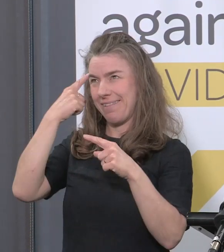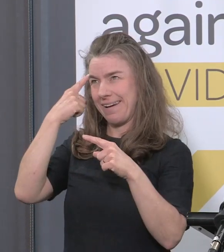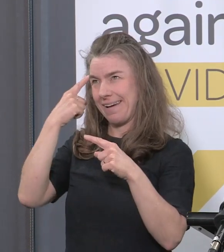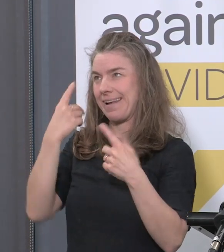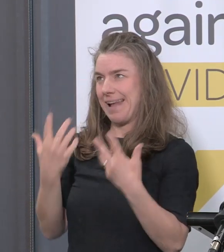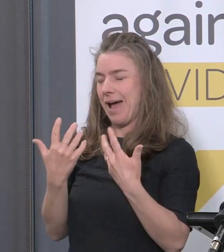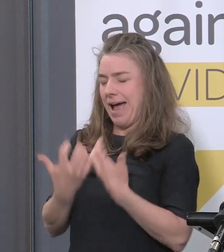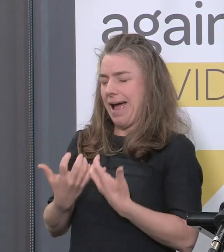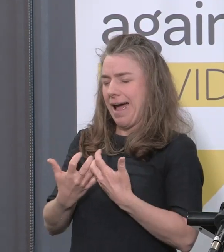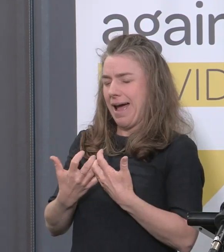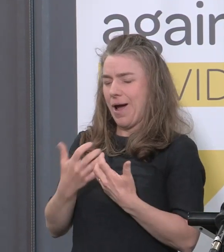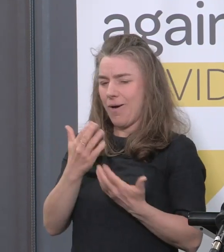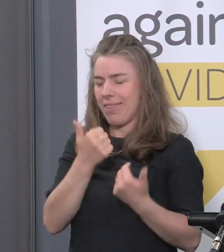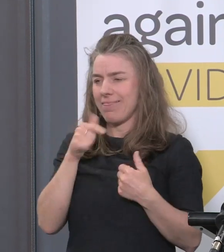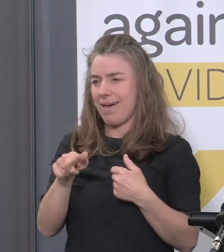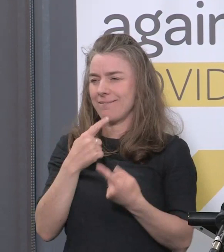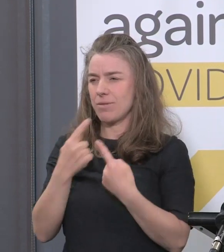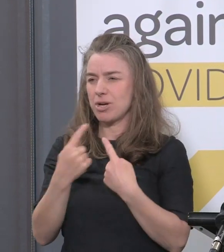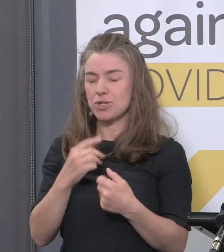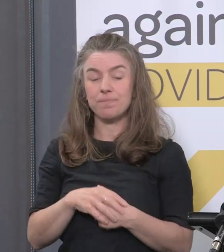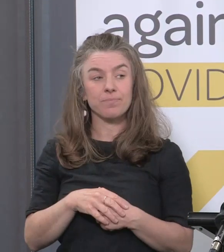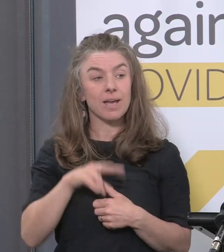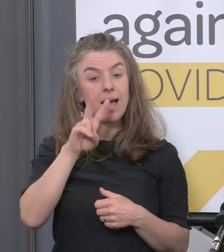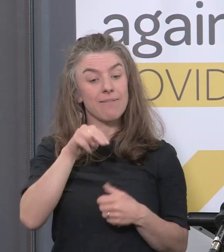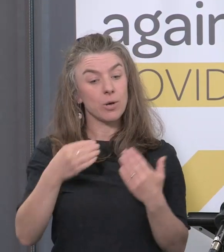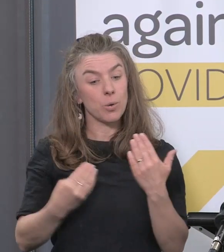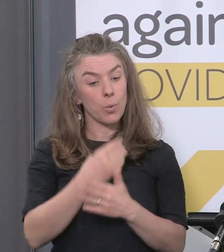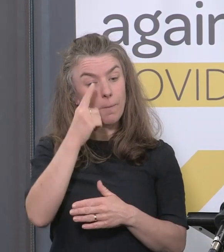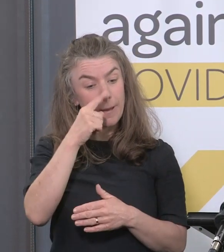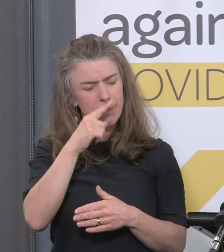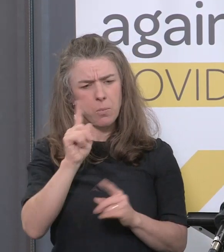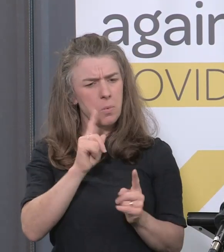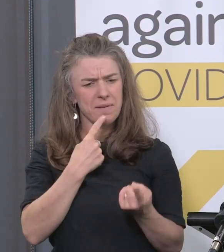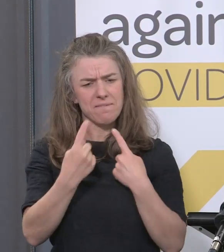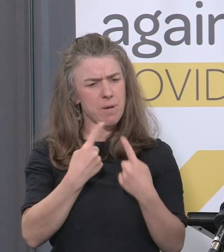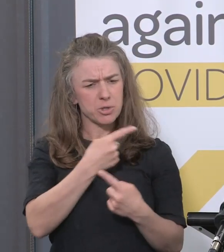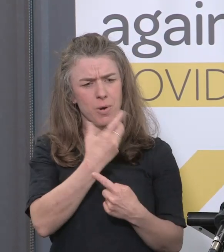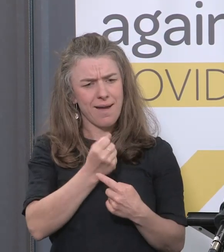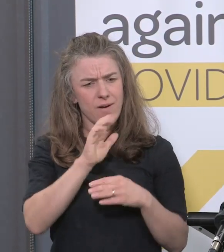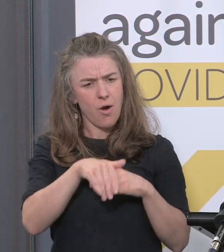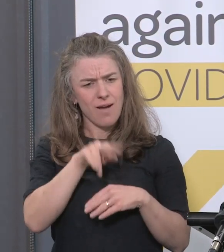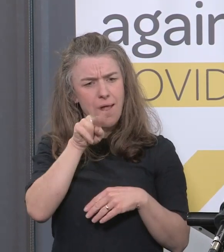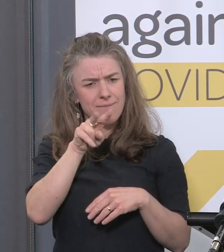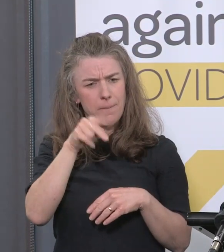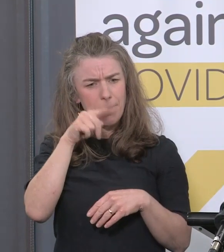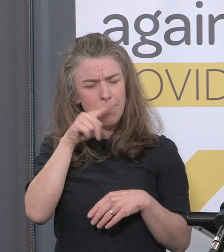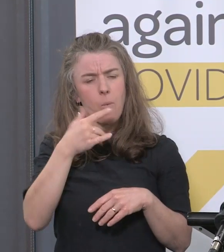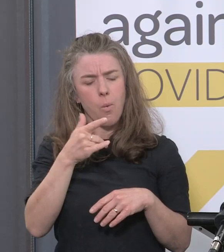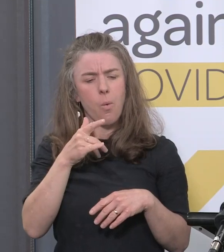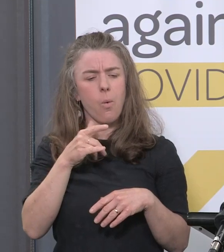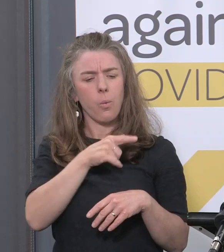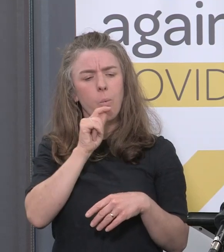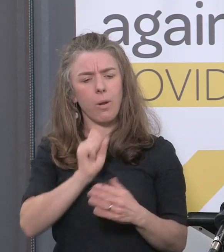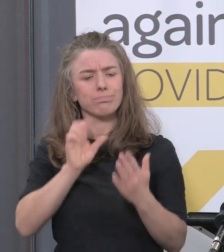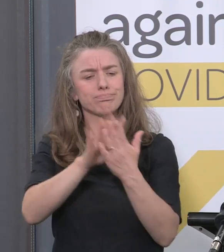reported routinely. In terms of the 11 new cases, is there any more information you can give us about those, or is that all going to be just on the website for people to look